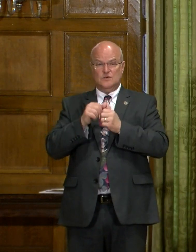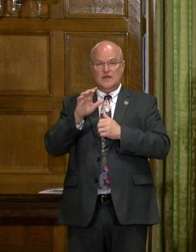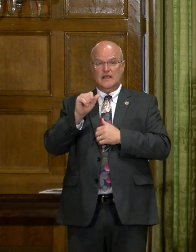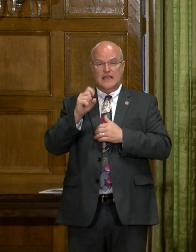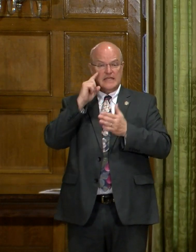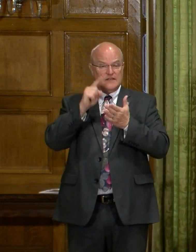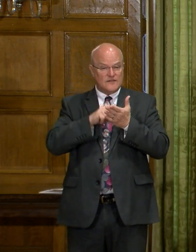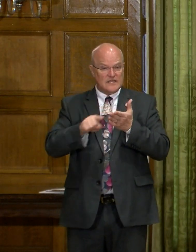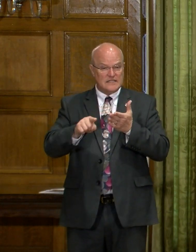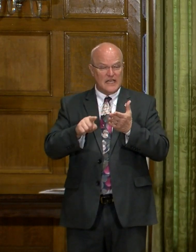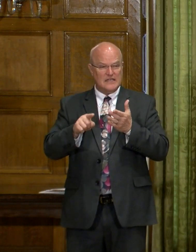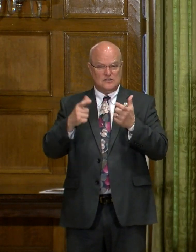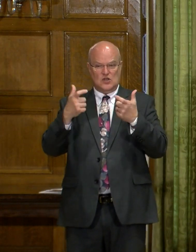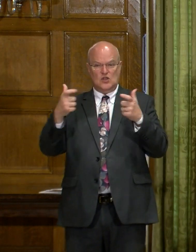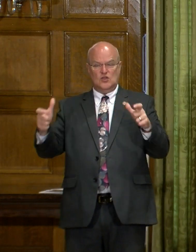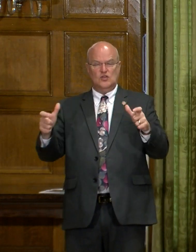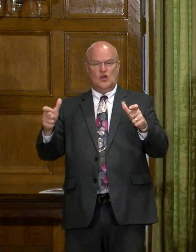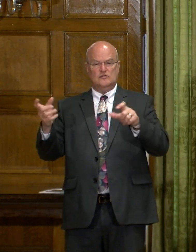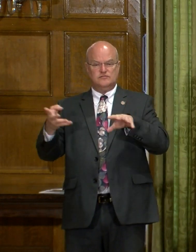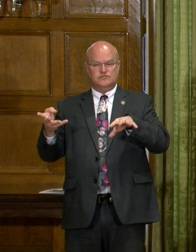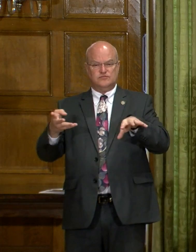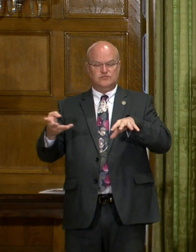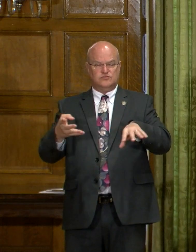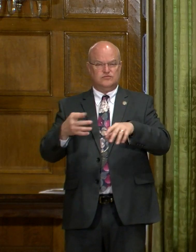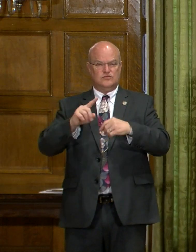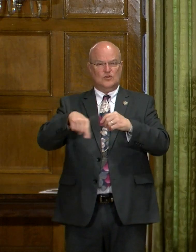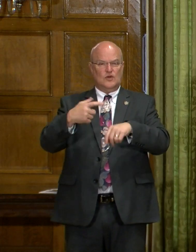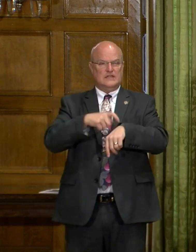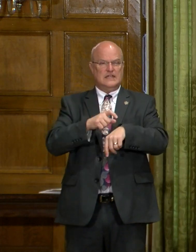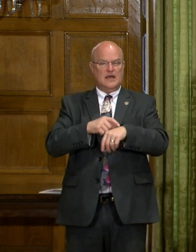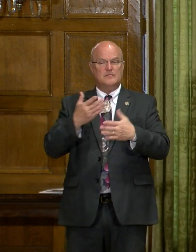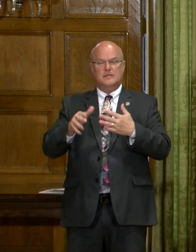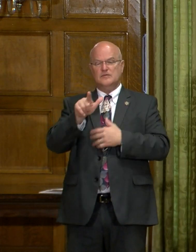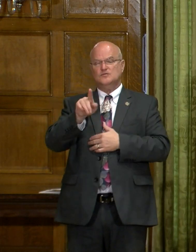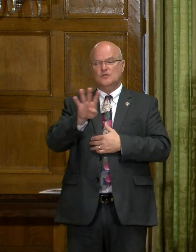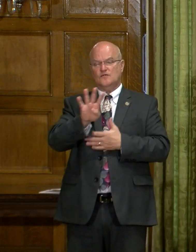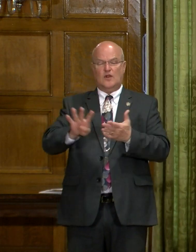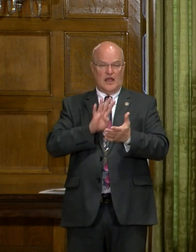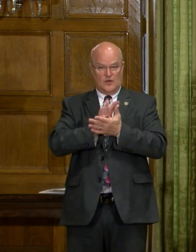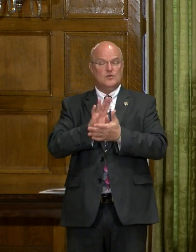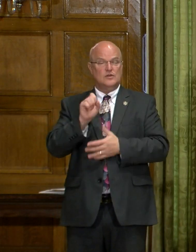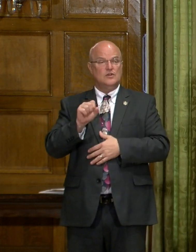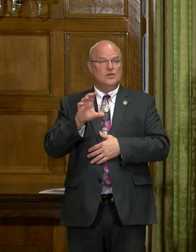case investigations doing large volumes with turnaround times of 24 hours. So